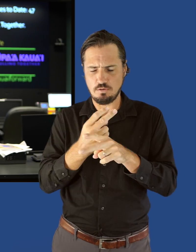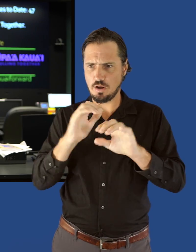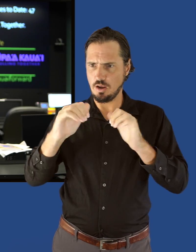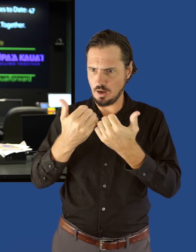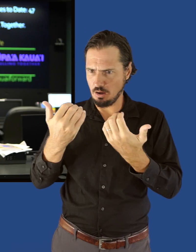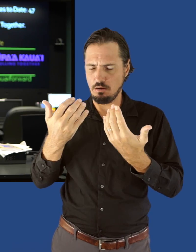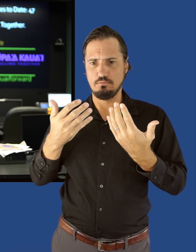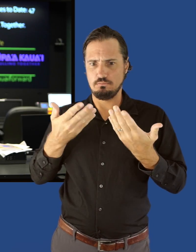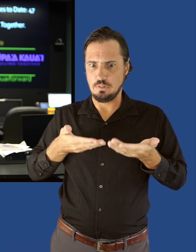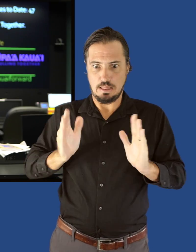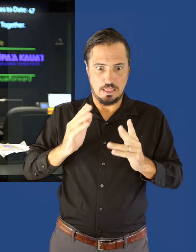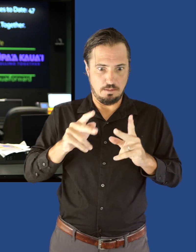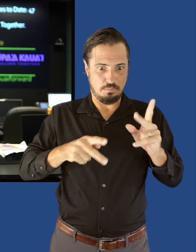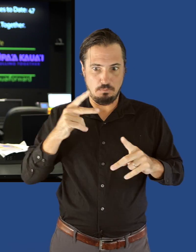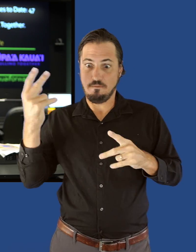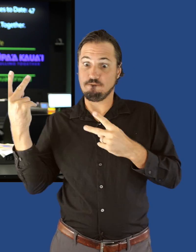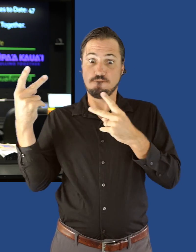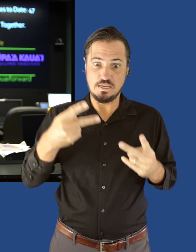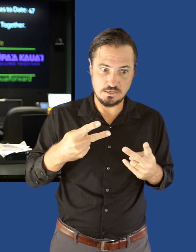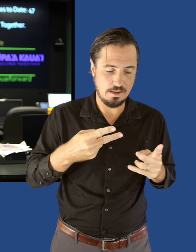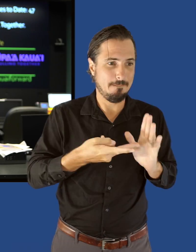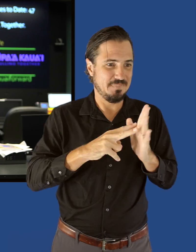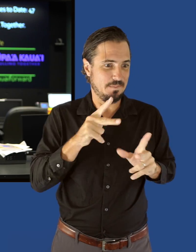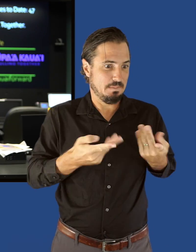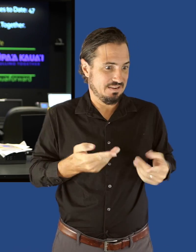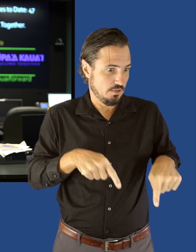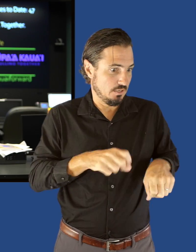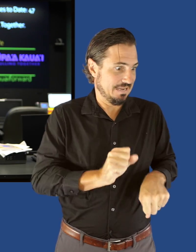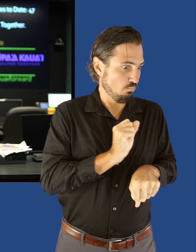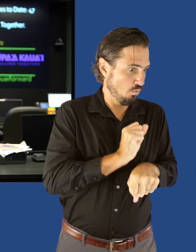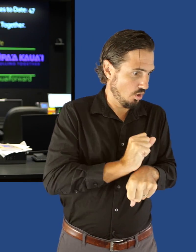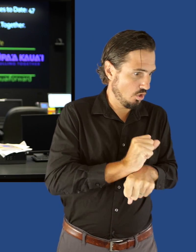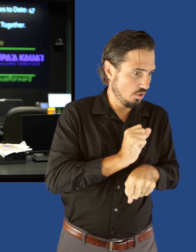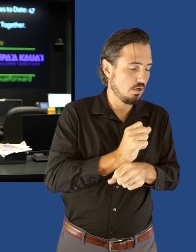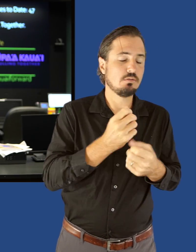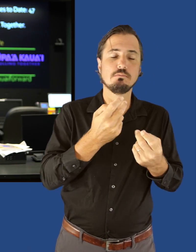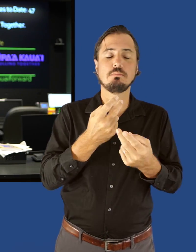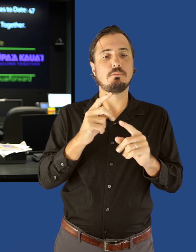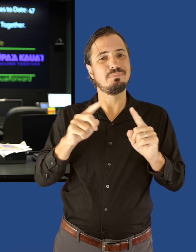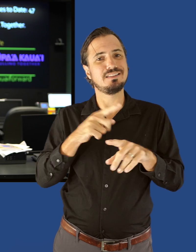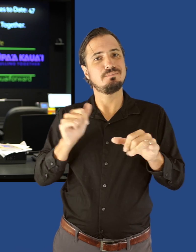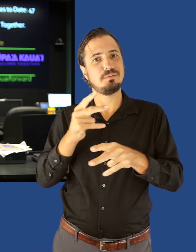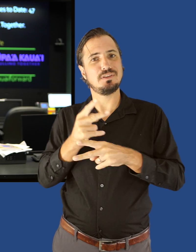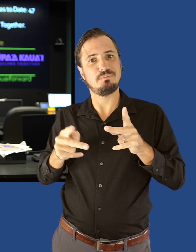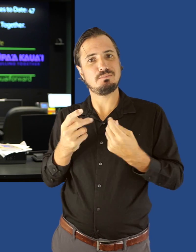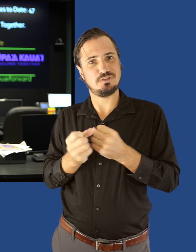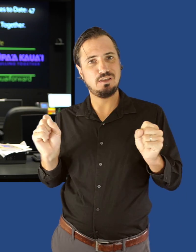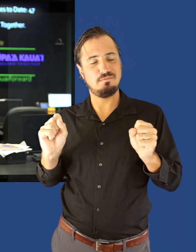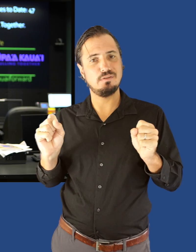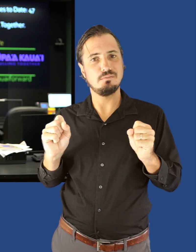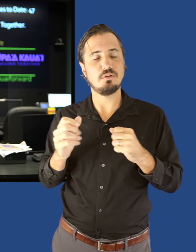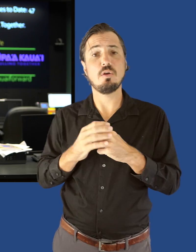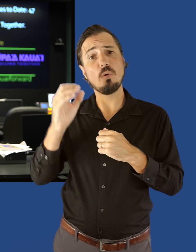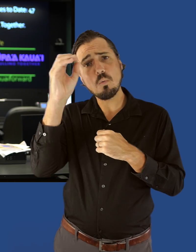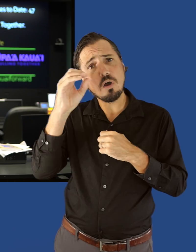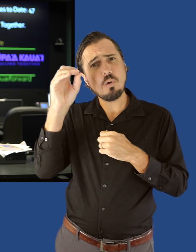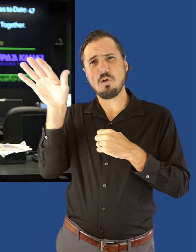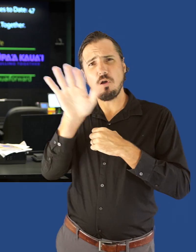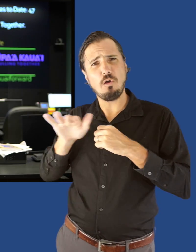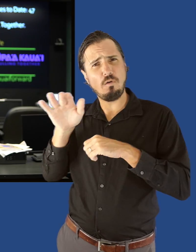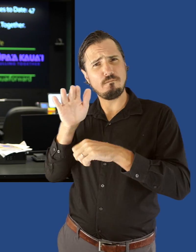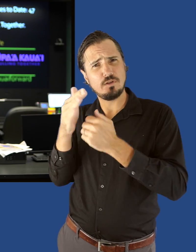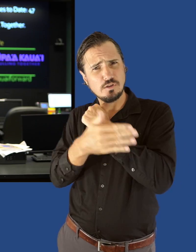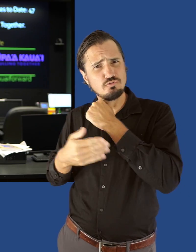to work while helping to keep our island safe. On Oahu and across the nation, we have heard instances of